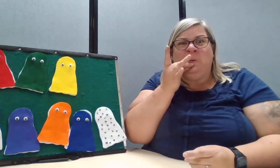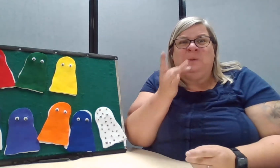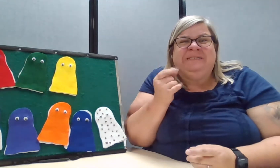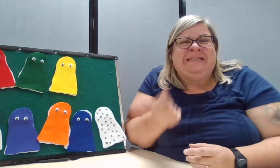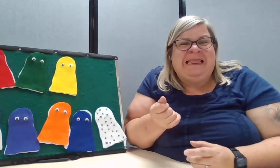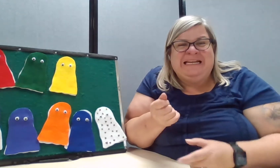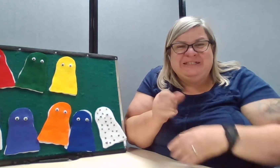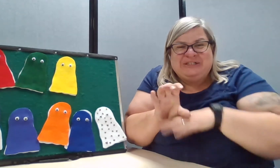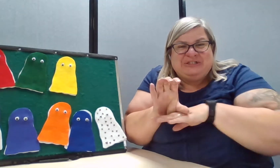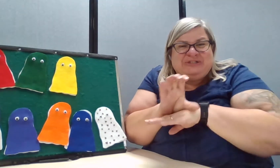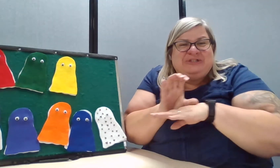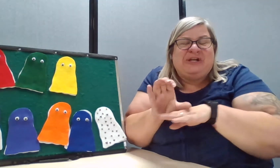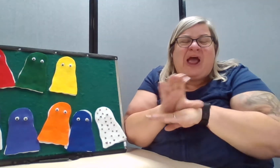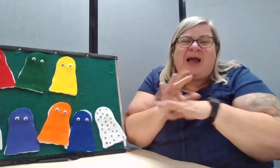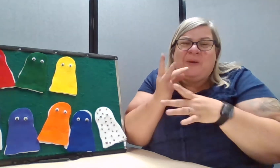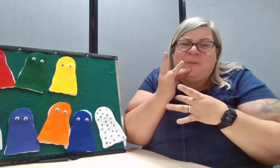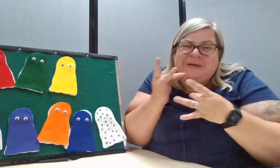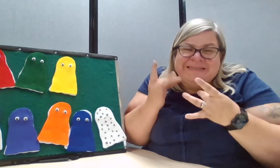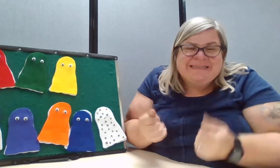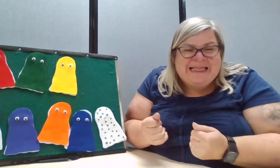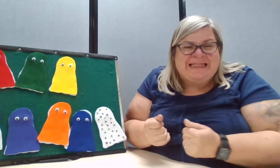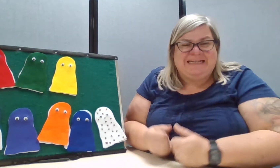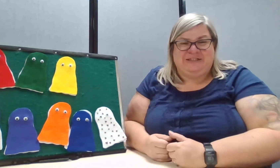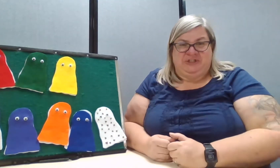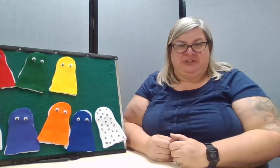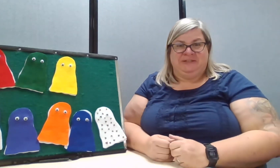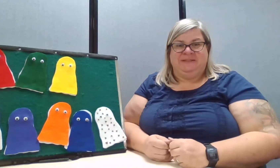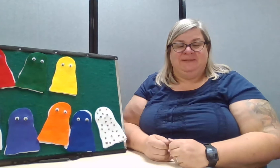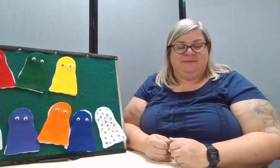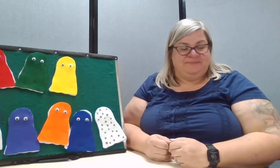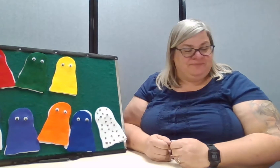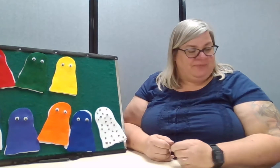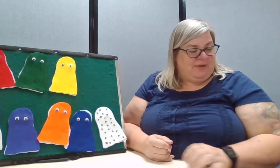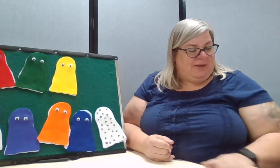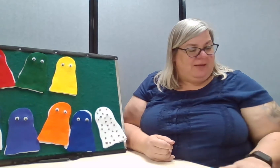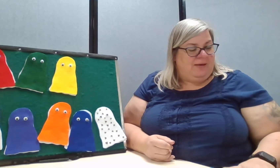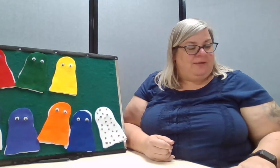ghosts, but it was such delicious chocolate.